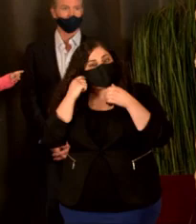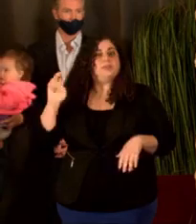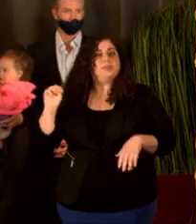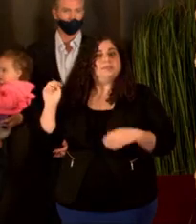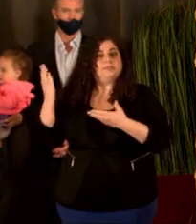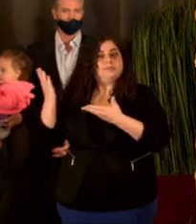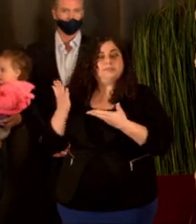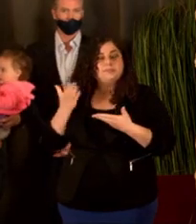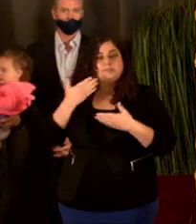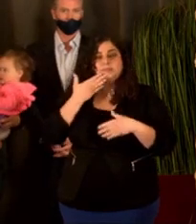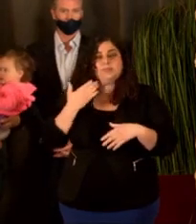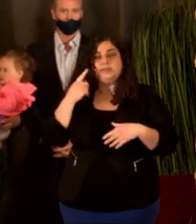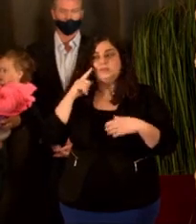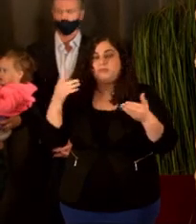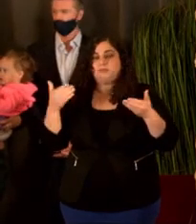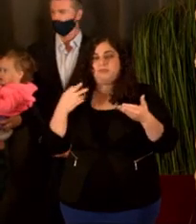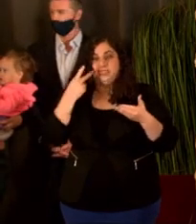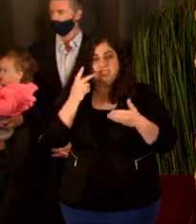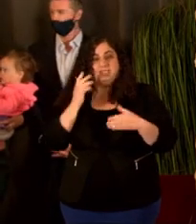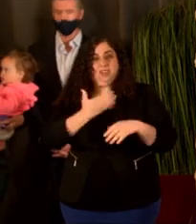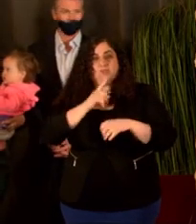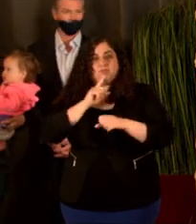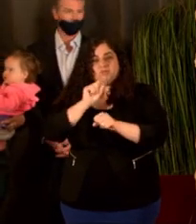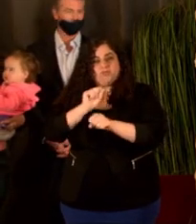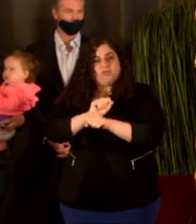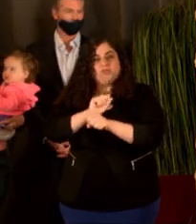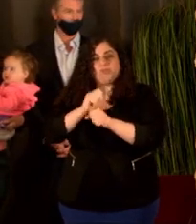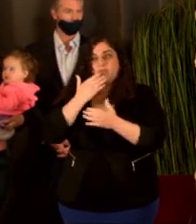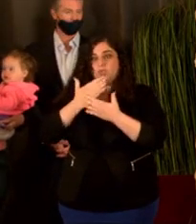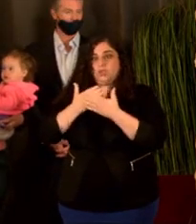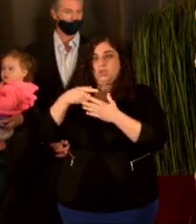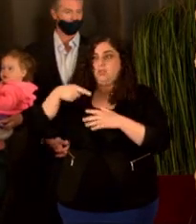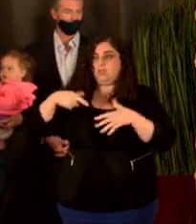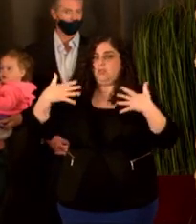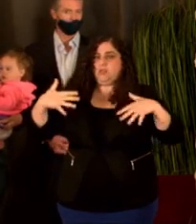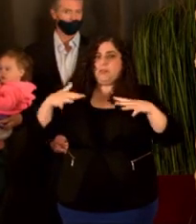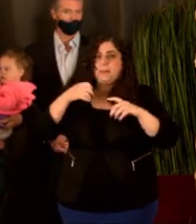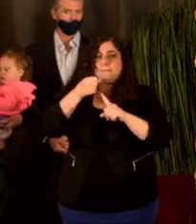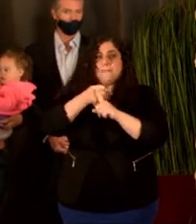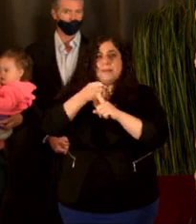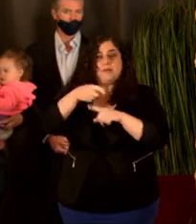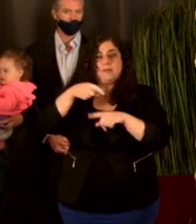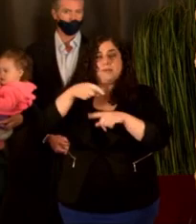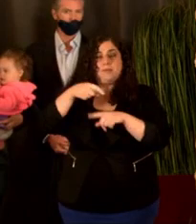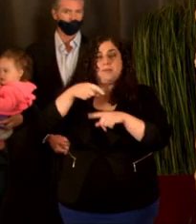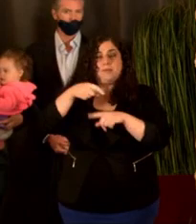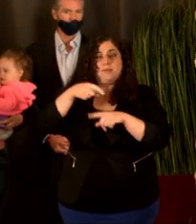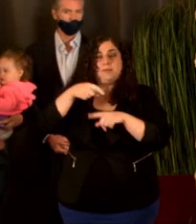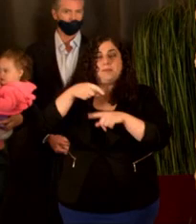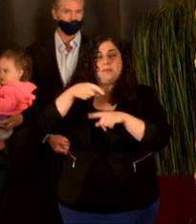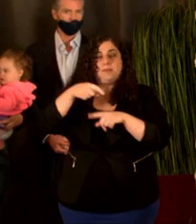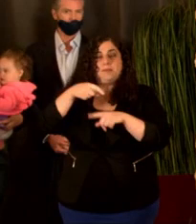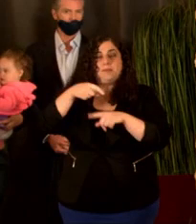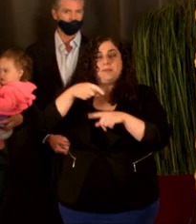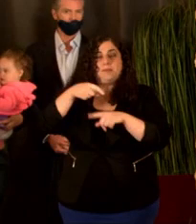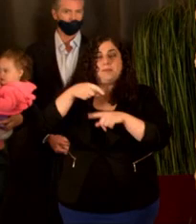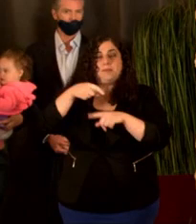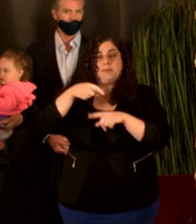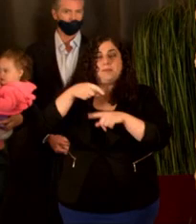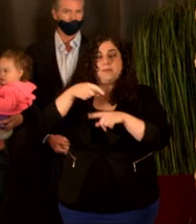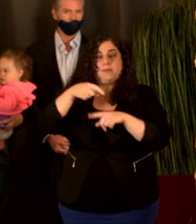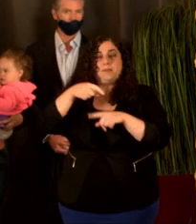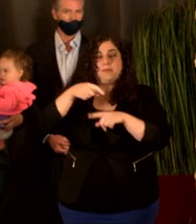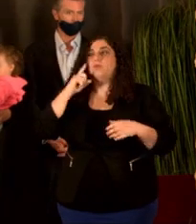firsthand the true impact of our work together in San Diego to help people end their homelessness. Also, welcome